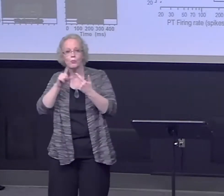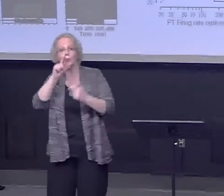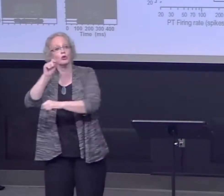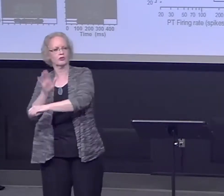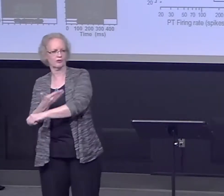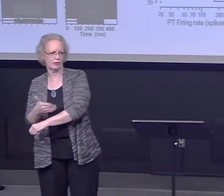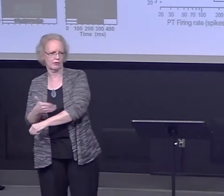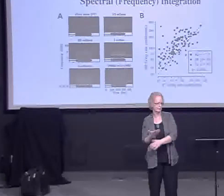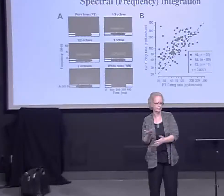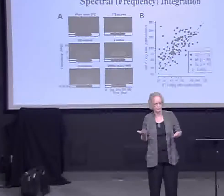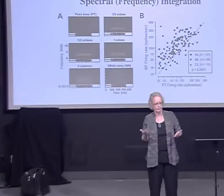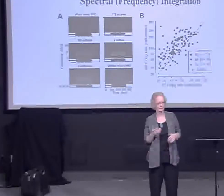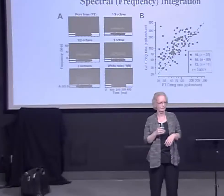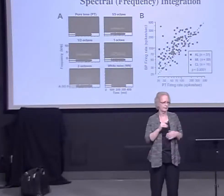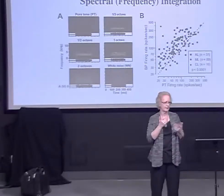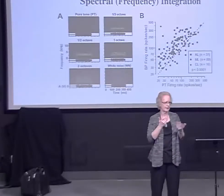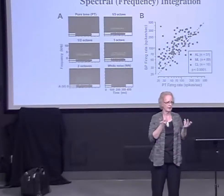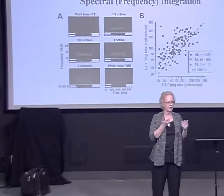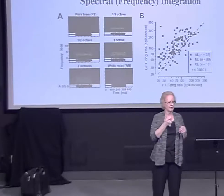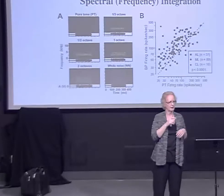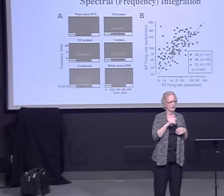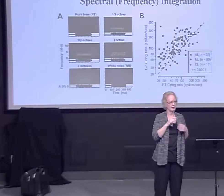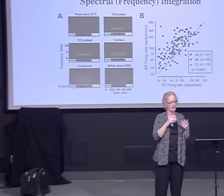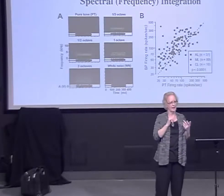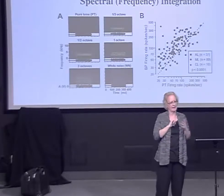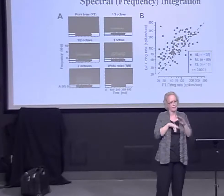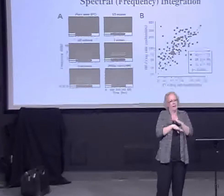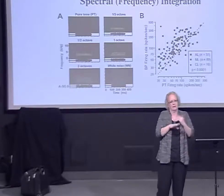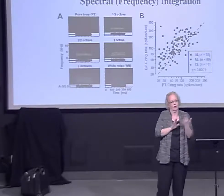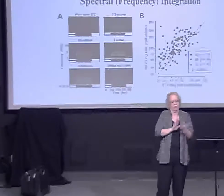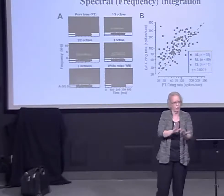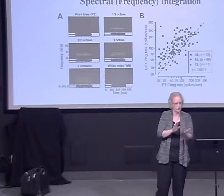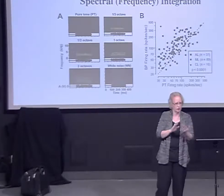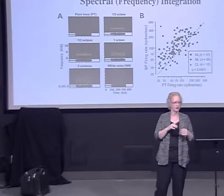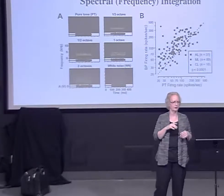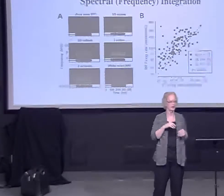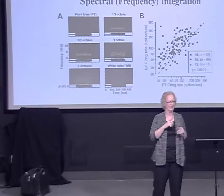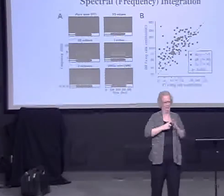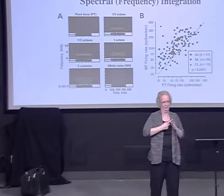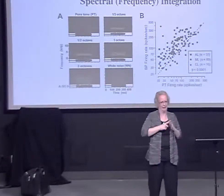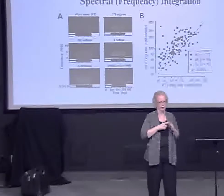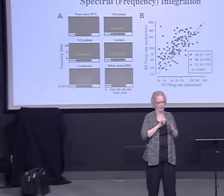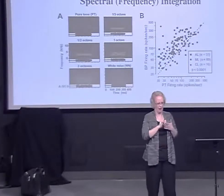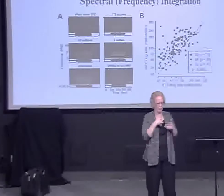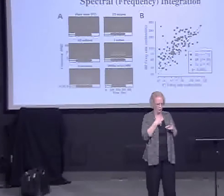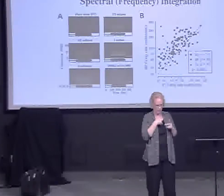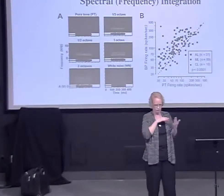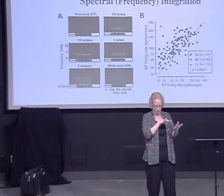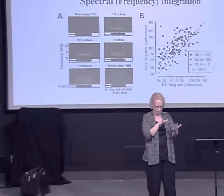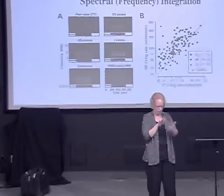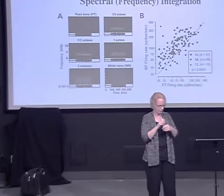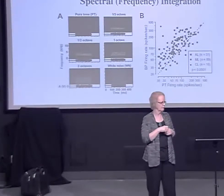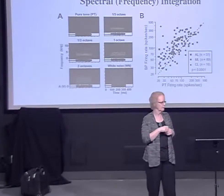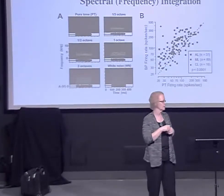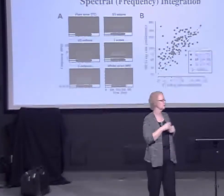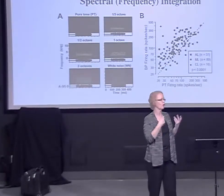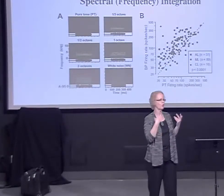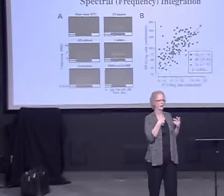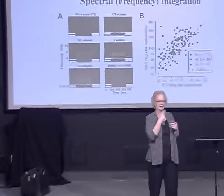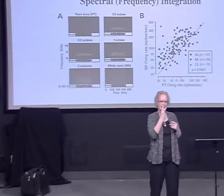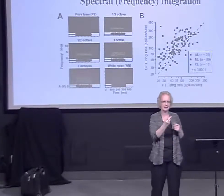simple-minded physiologist took. So here are these bandpass noise bursts. You can see the same center frequency